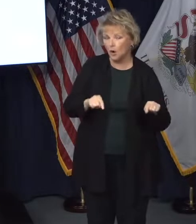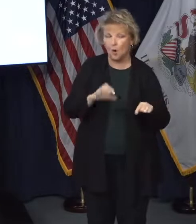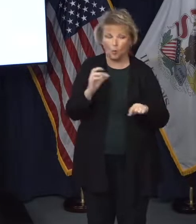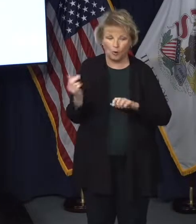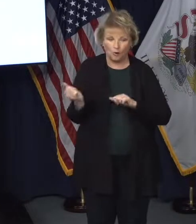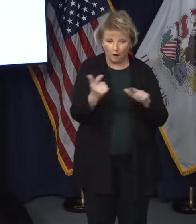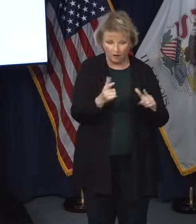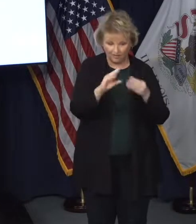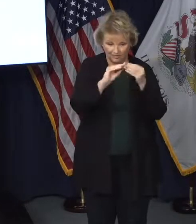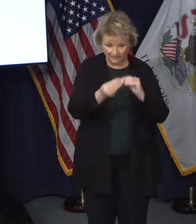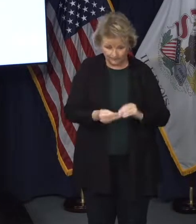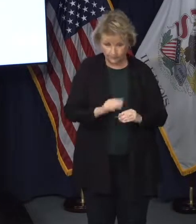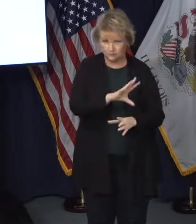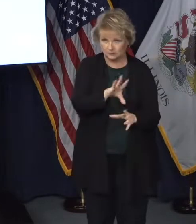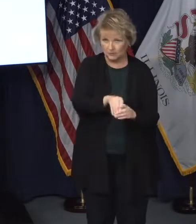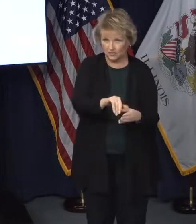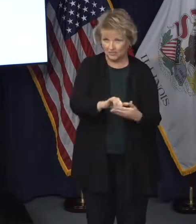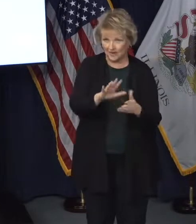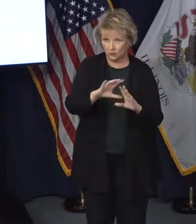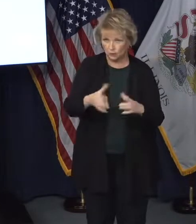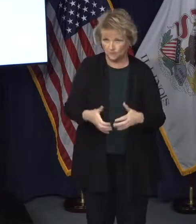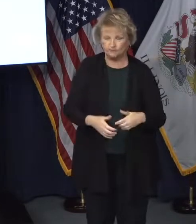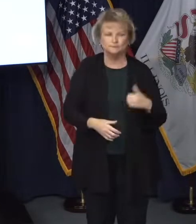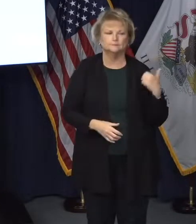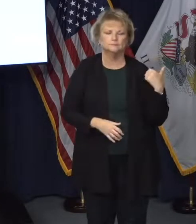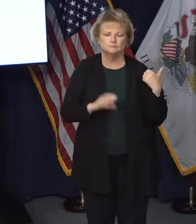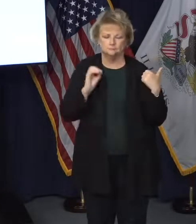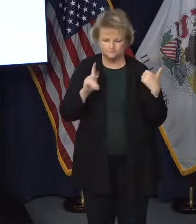all part of that group? Okay.